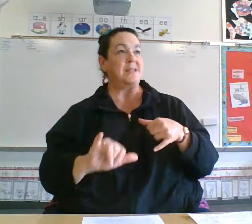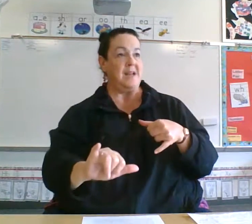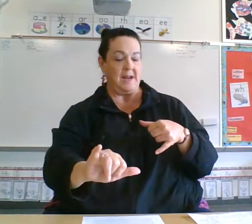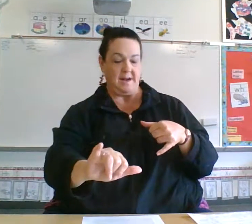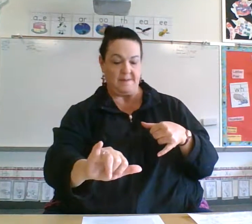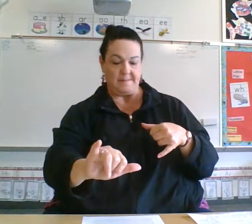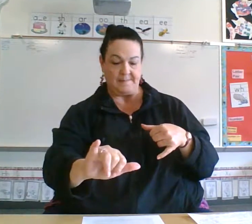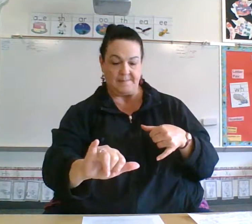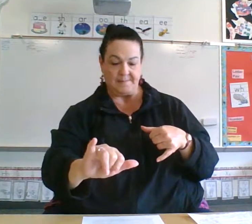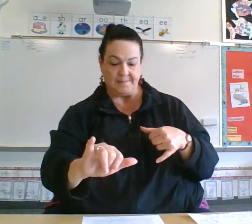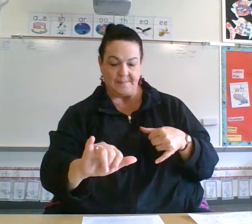stay.